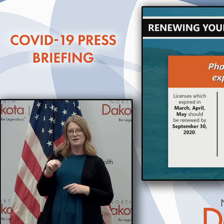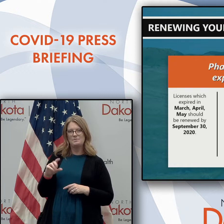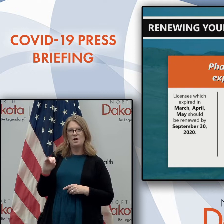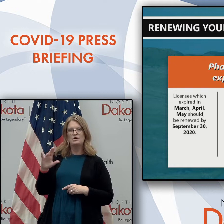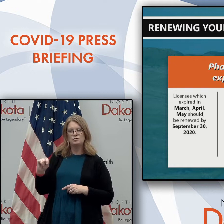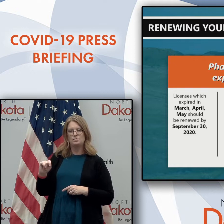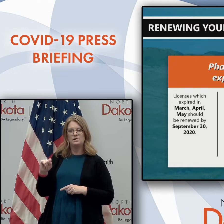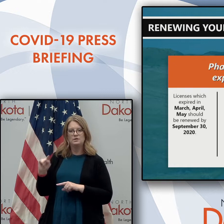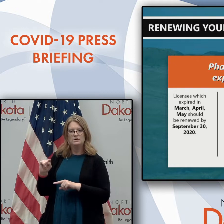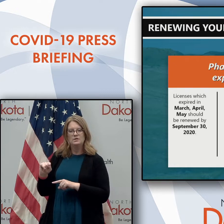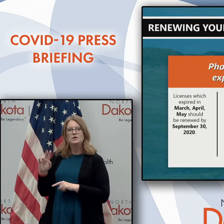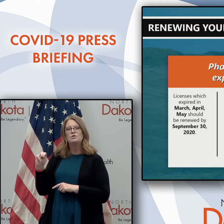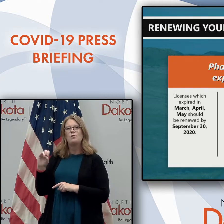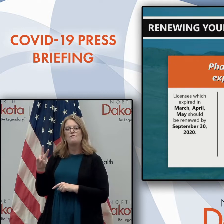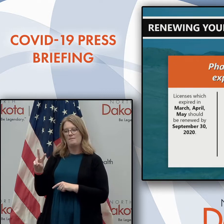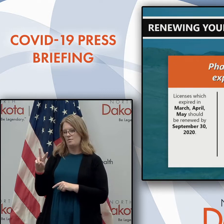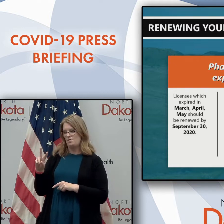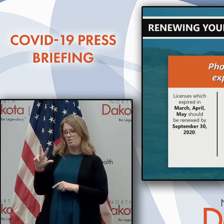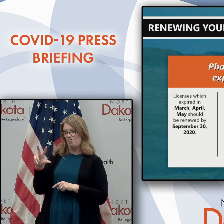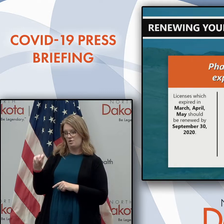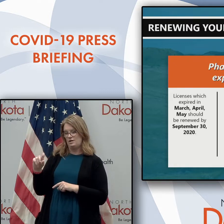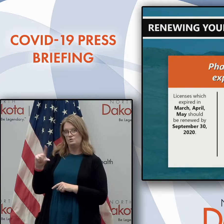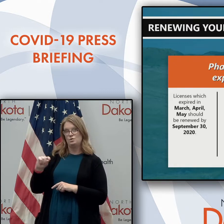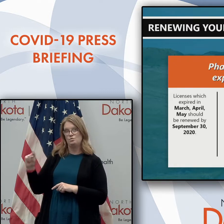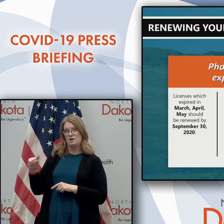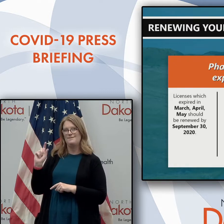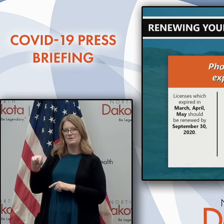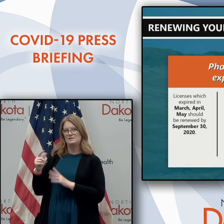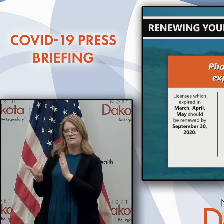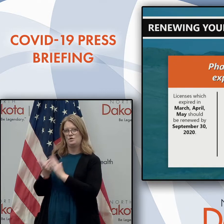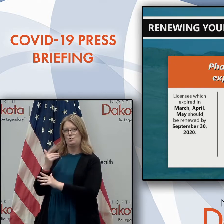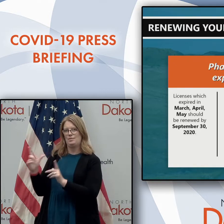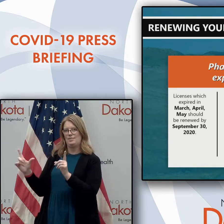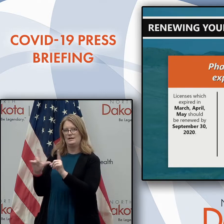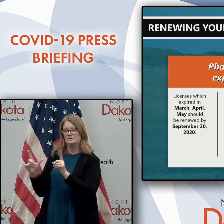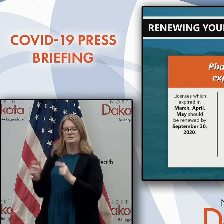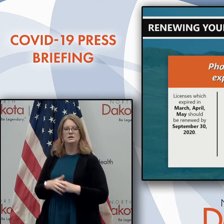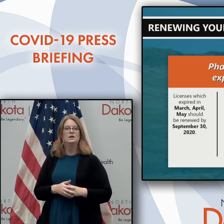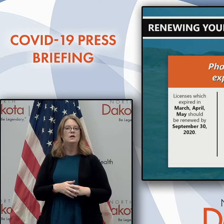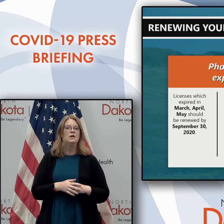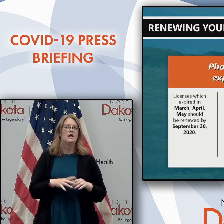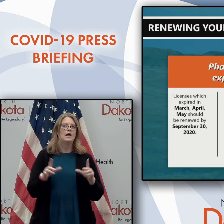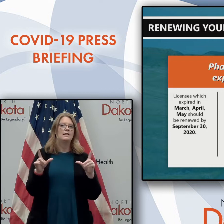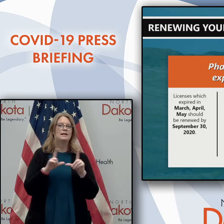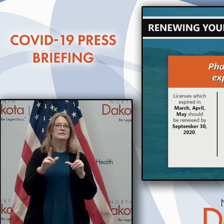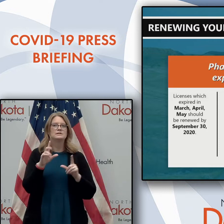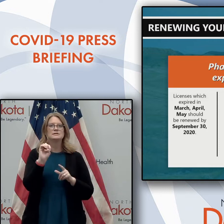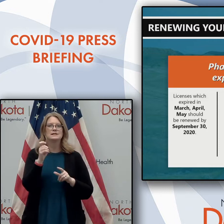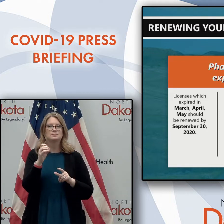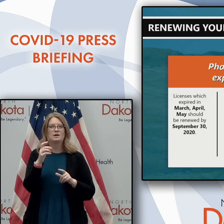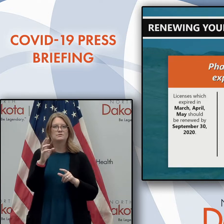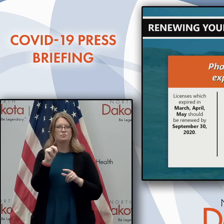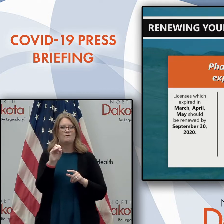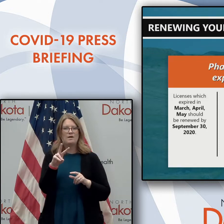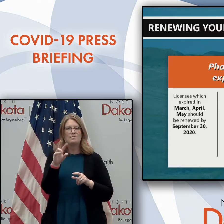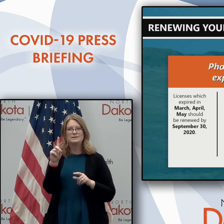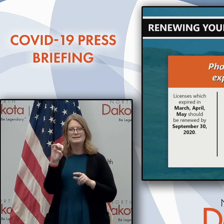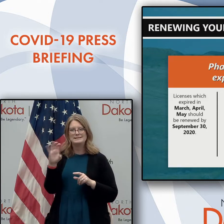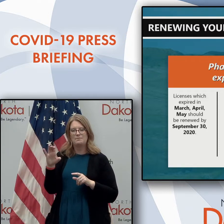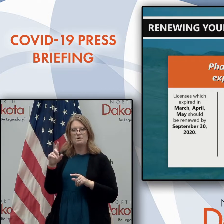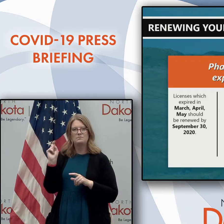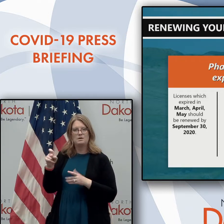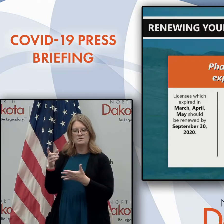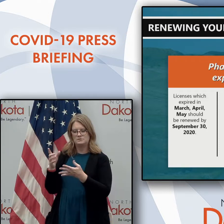renewed no later than November 30th, 2020, and licenses which expire in November and December must be renewed by the end of the